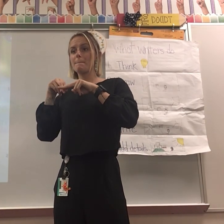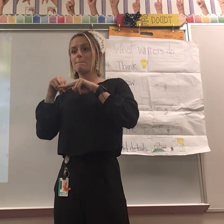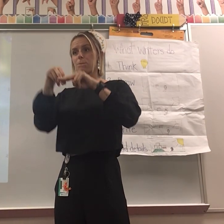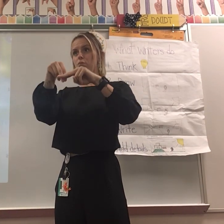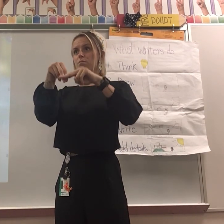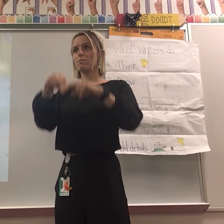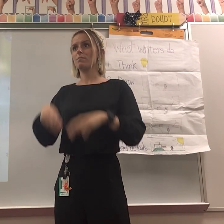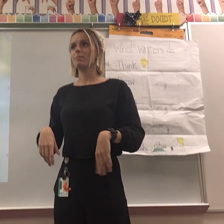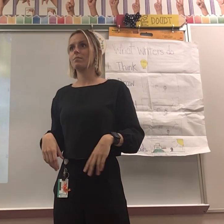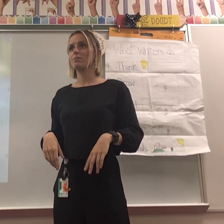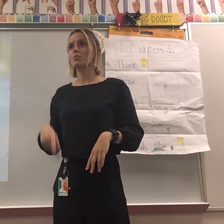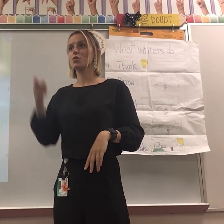chair.